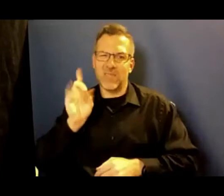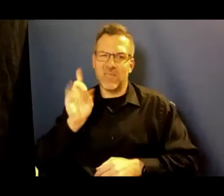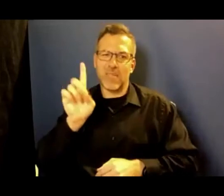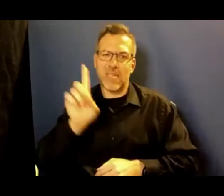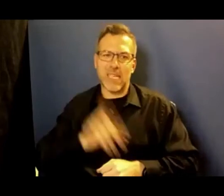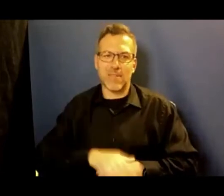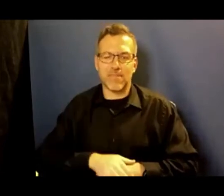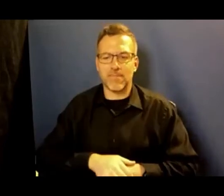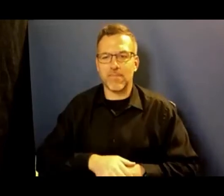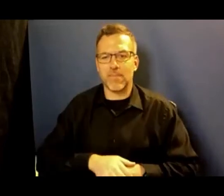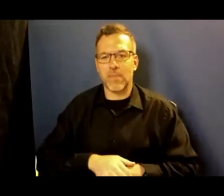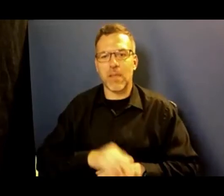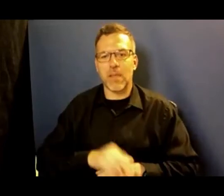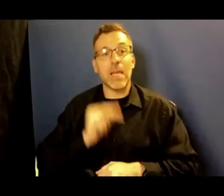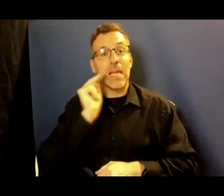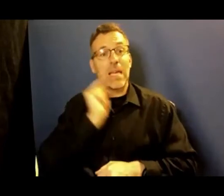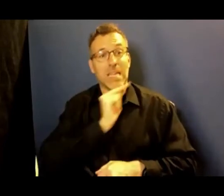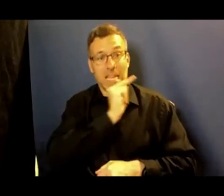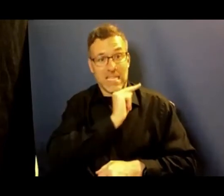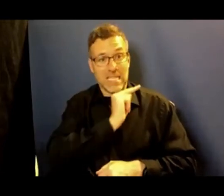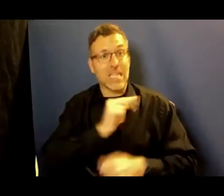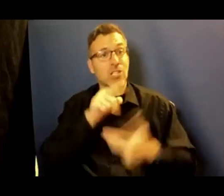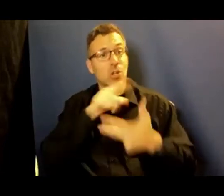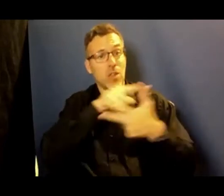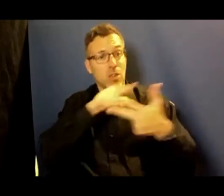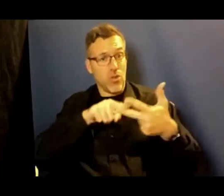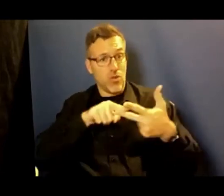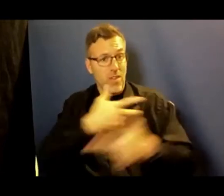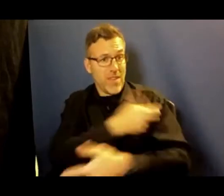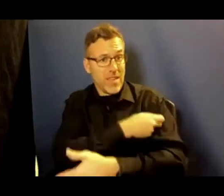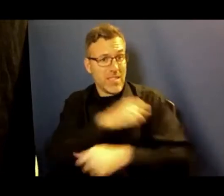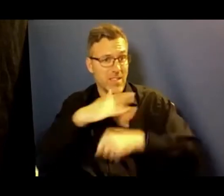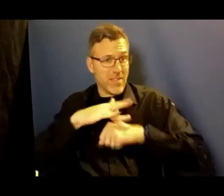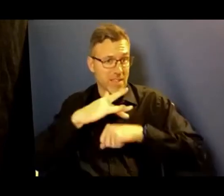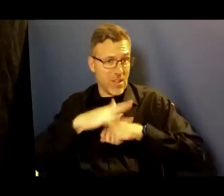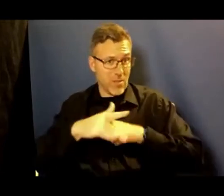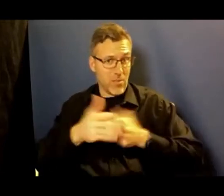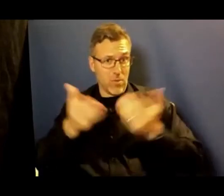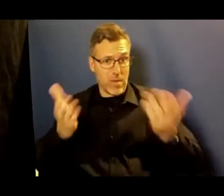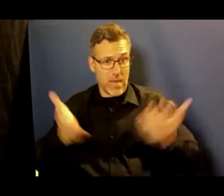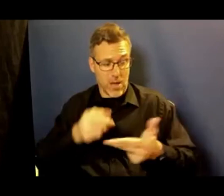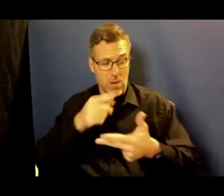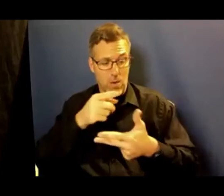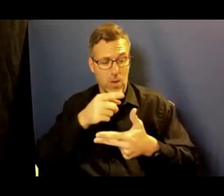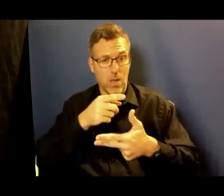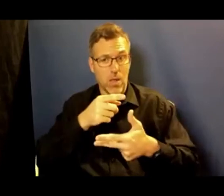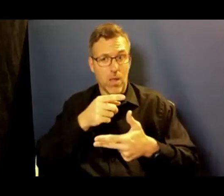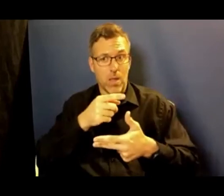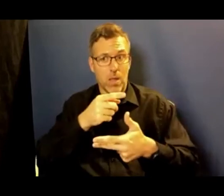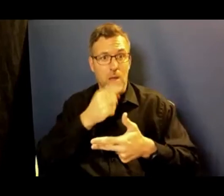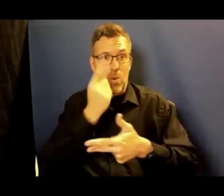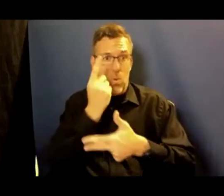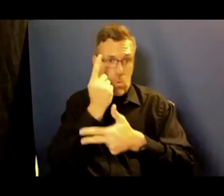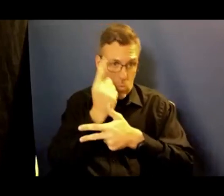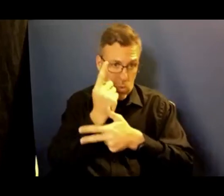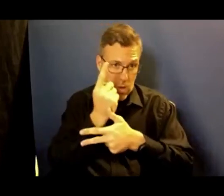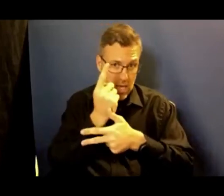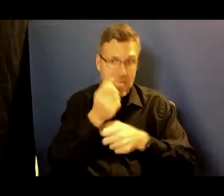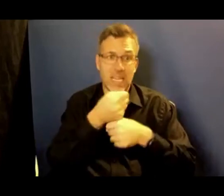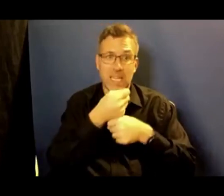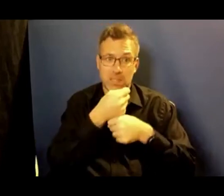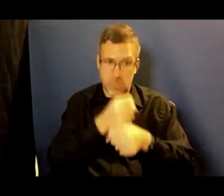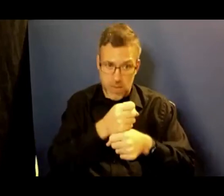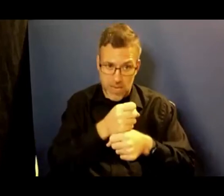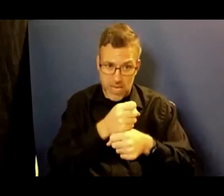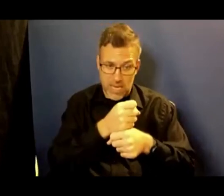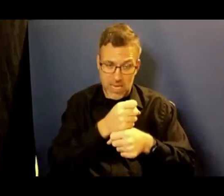So just to clarify, of the 3 vaccines available in the US, one is made in that particular way, Yes. but